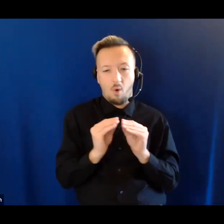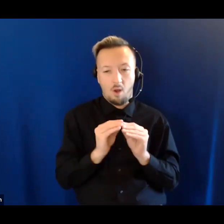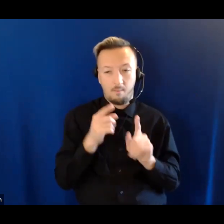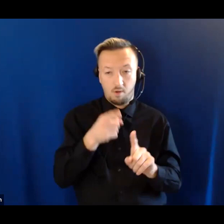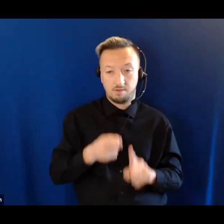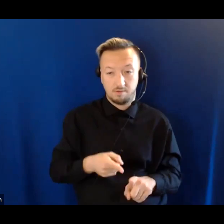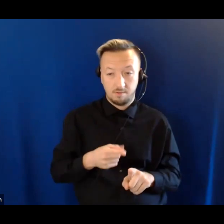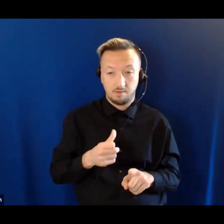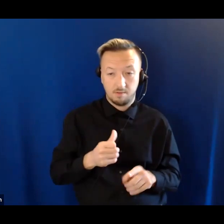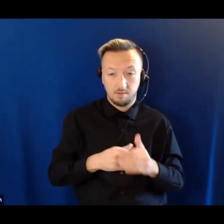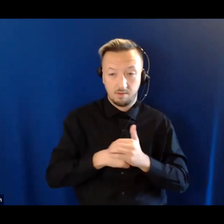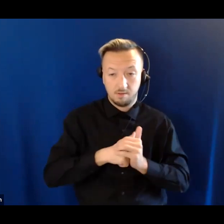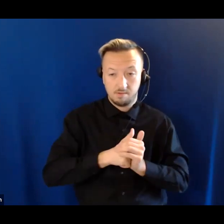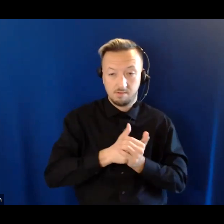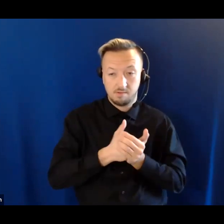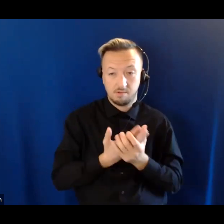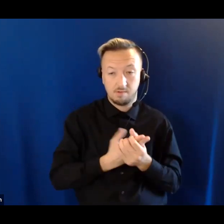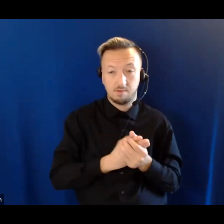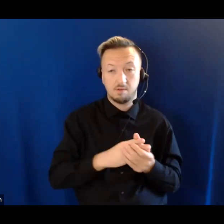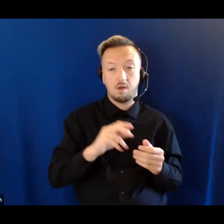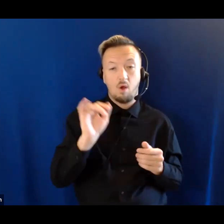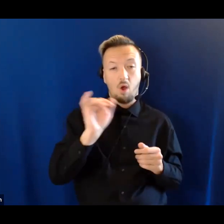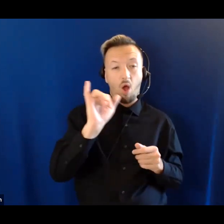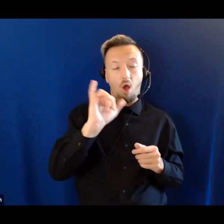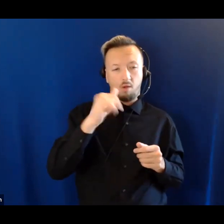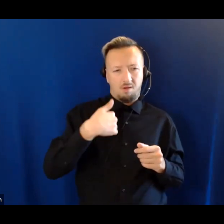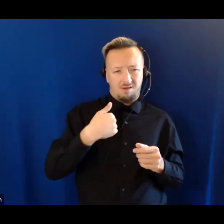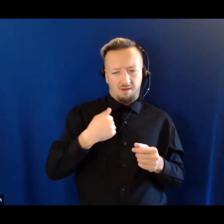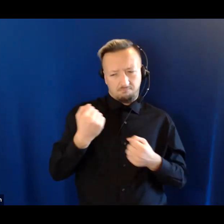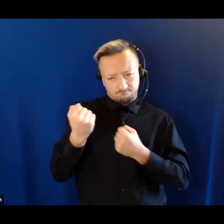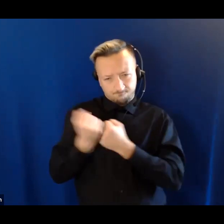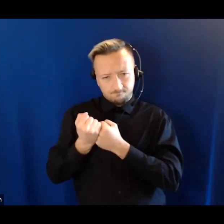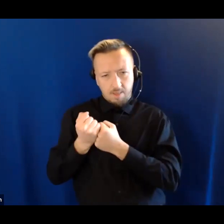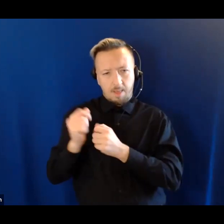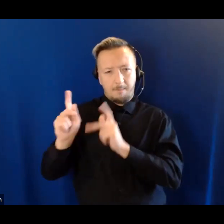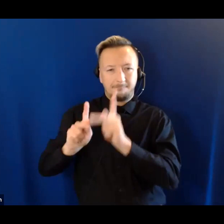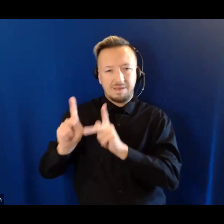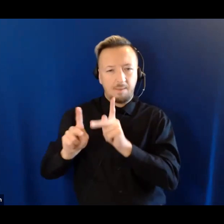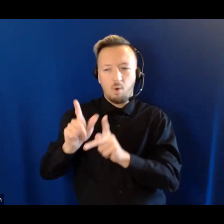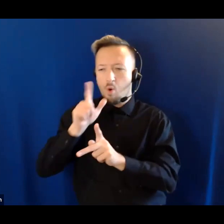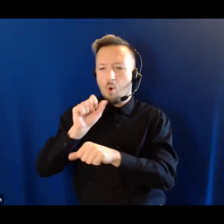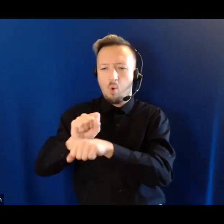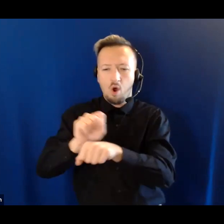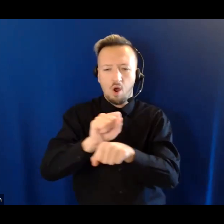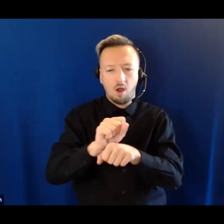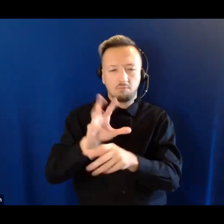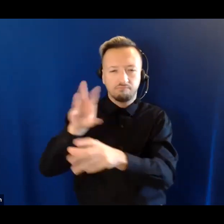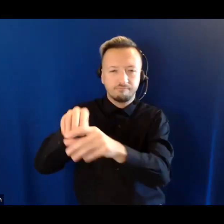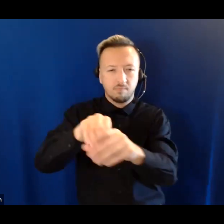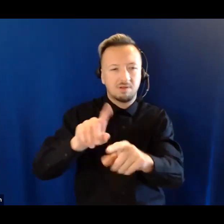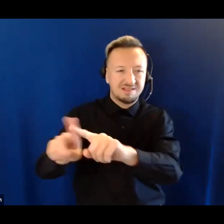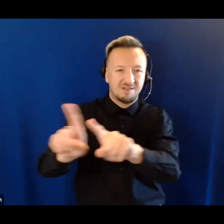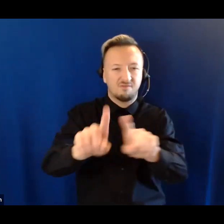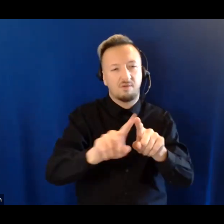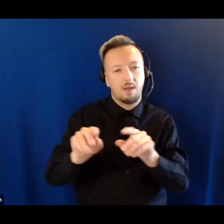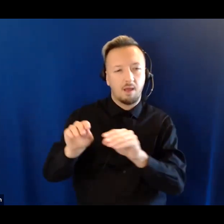that I think we do this is also being in solidarity with people that are operating and working within other movements. So I left